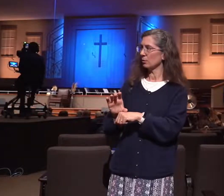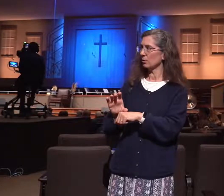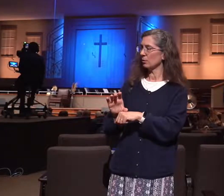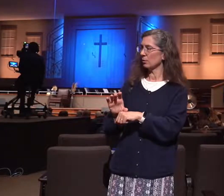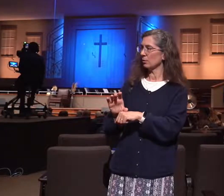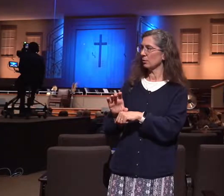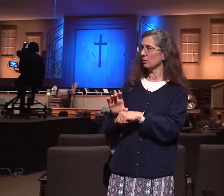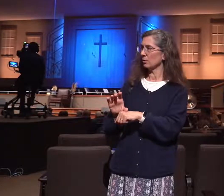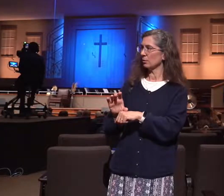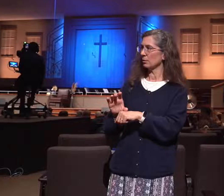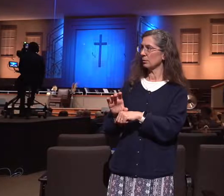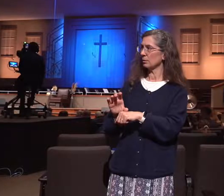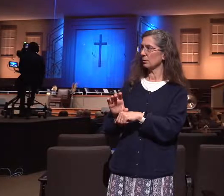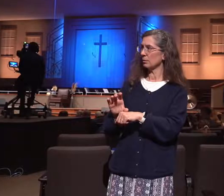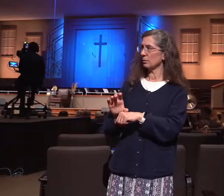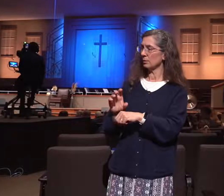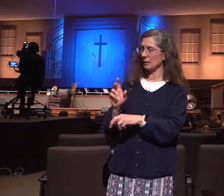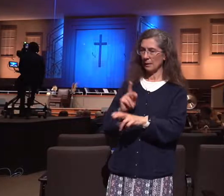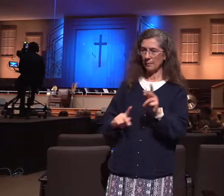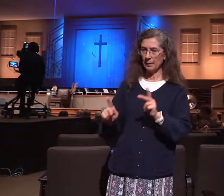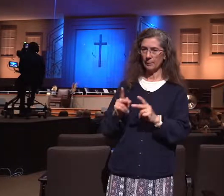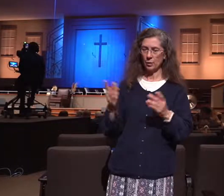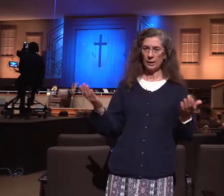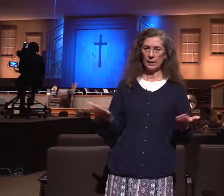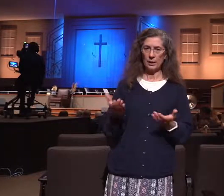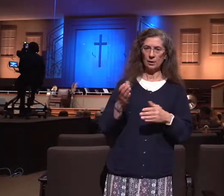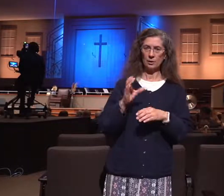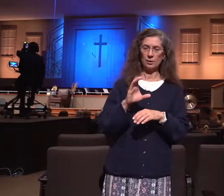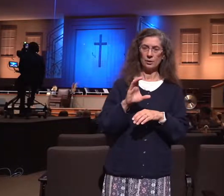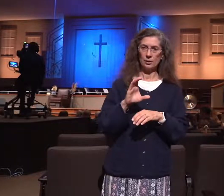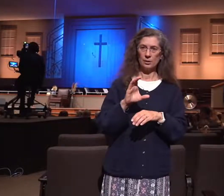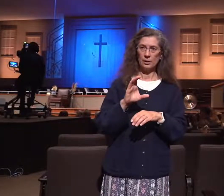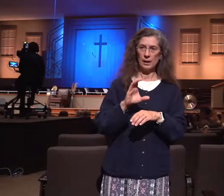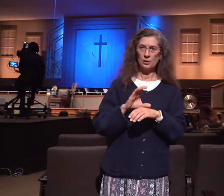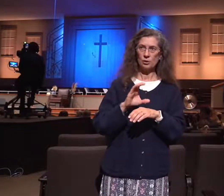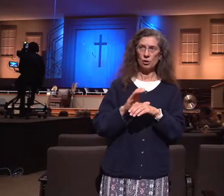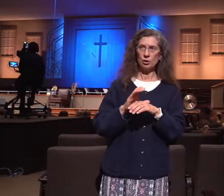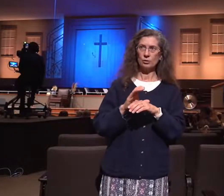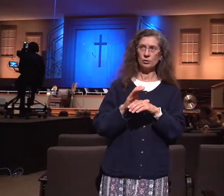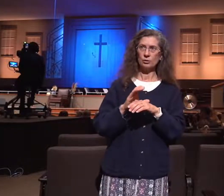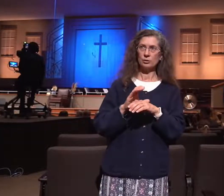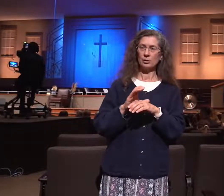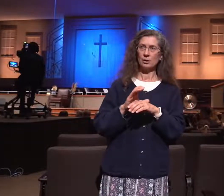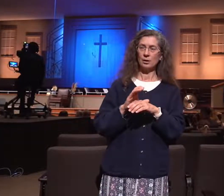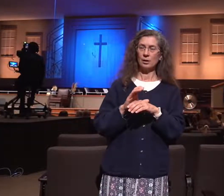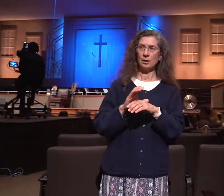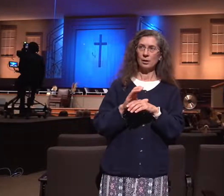and the people at Lancaster Baptist Church has brainwashed you.